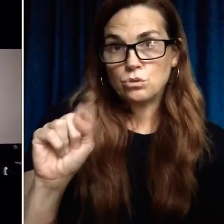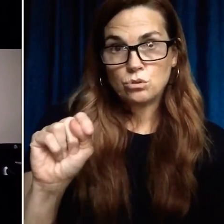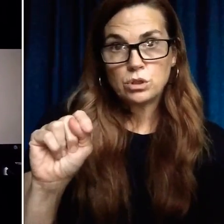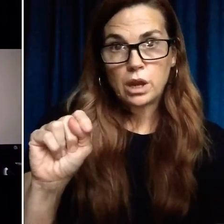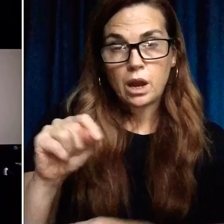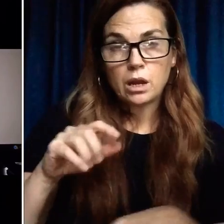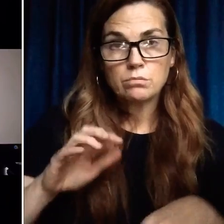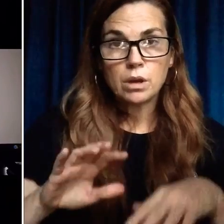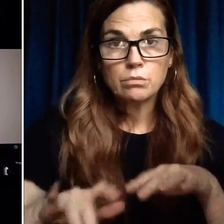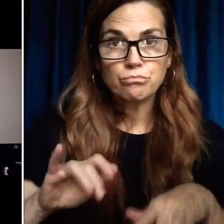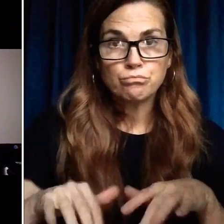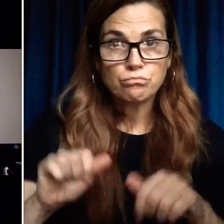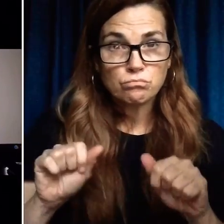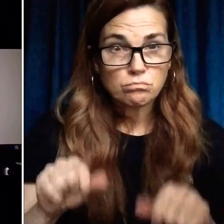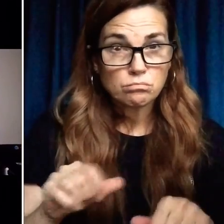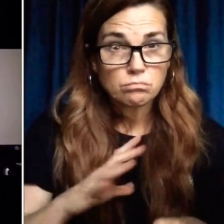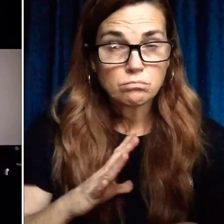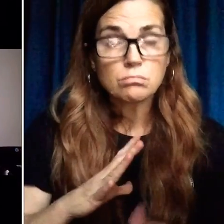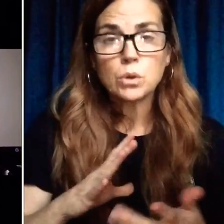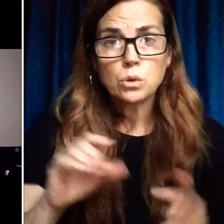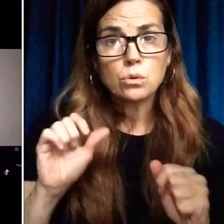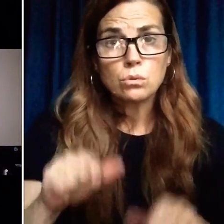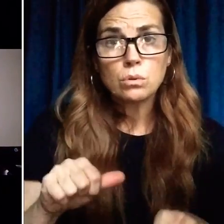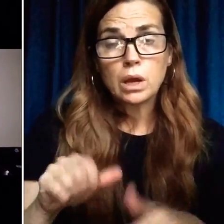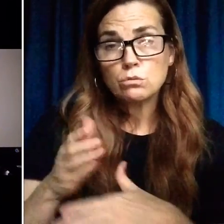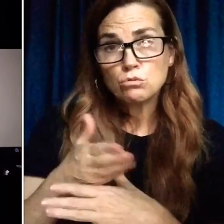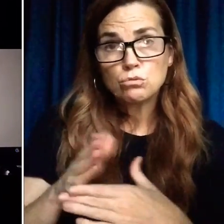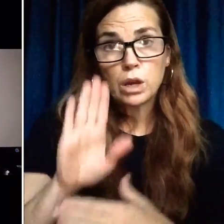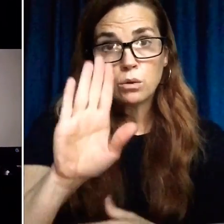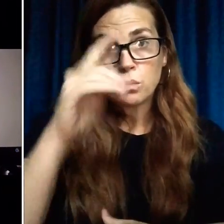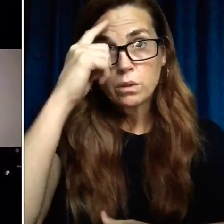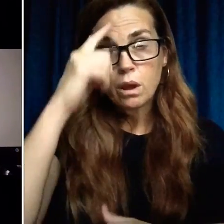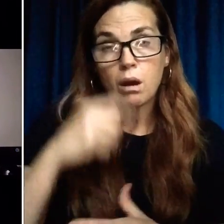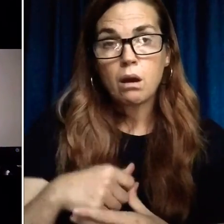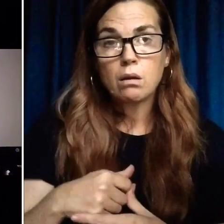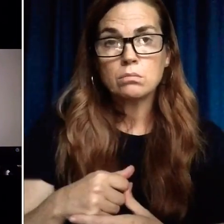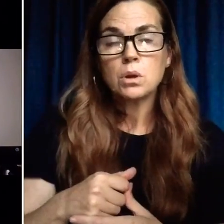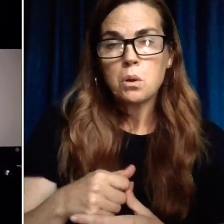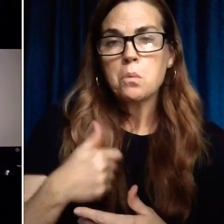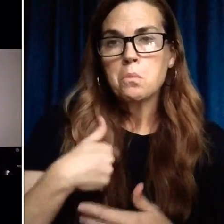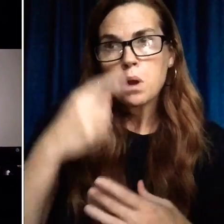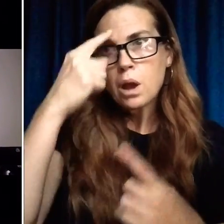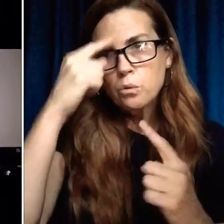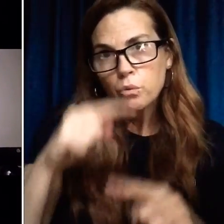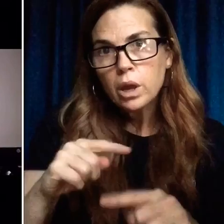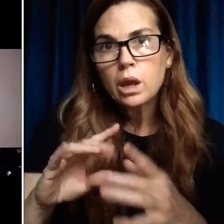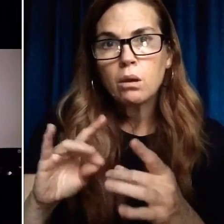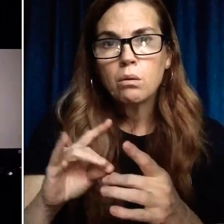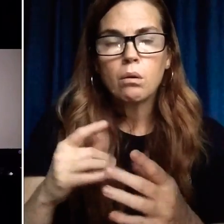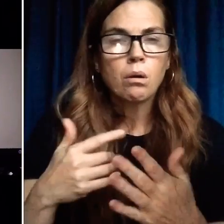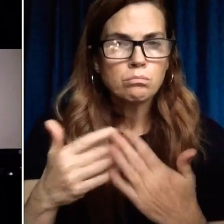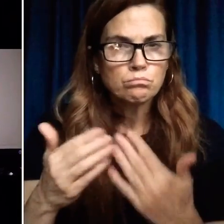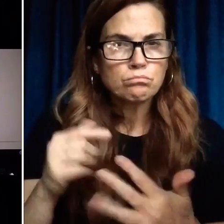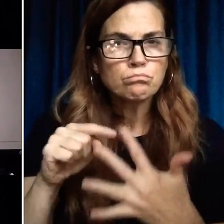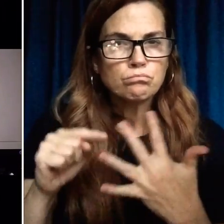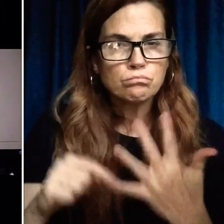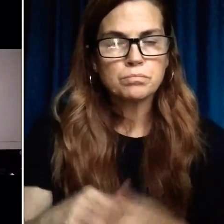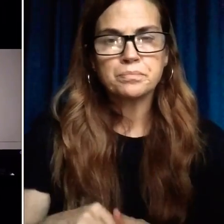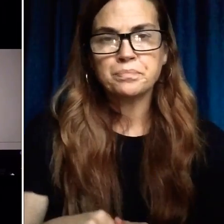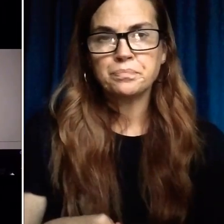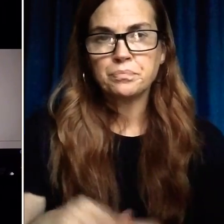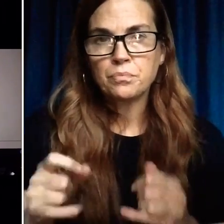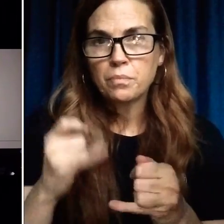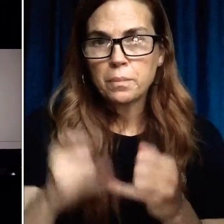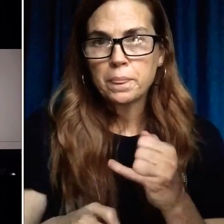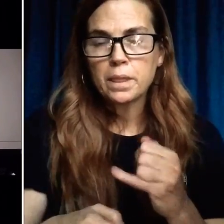you can chat and ask questions or share your thoughts. You could even use it to agree with what your classmates are sharing.